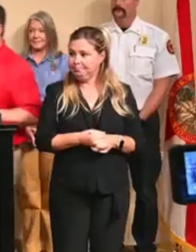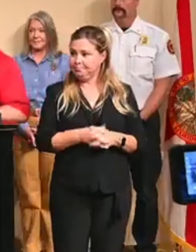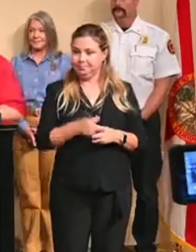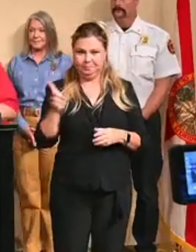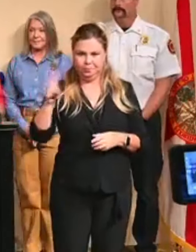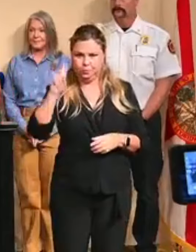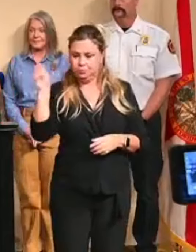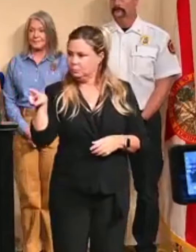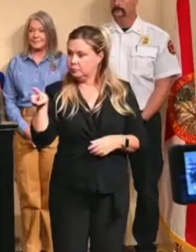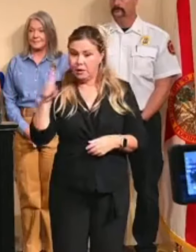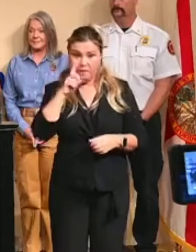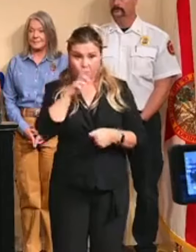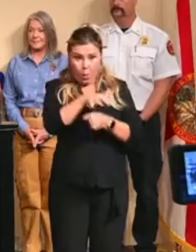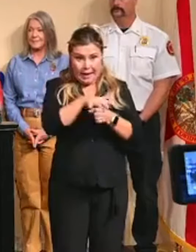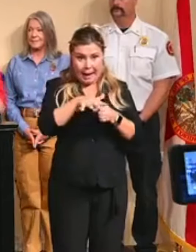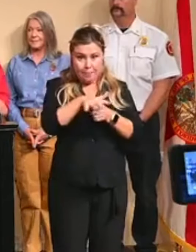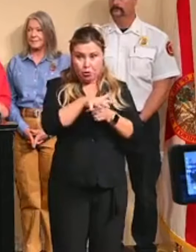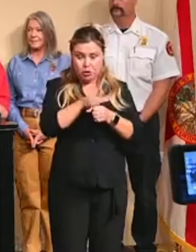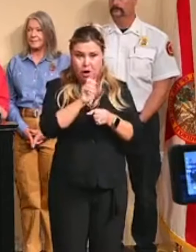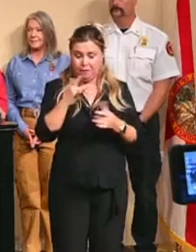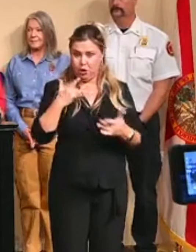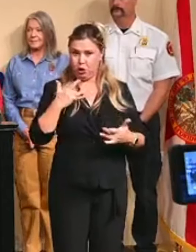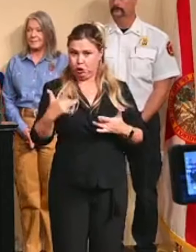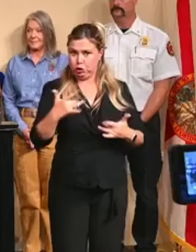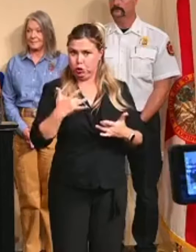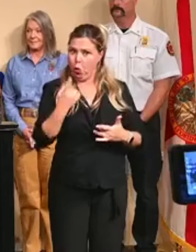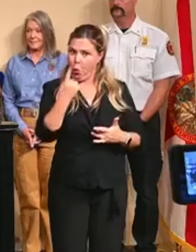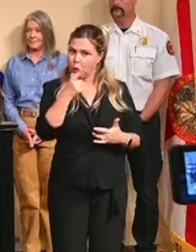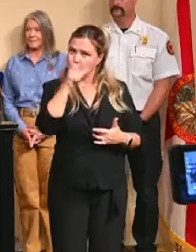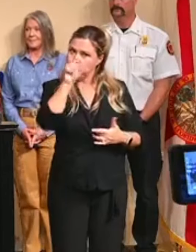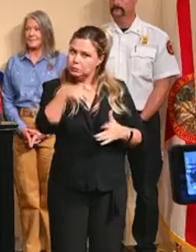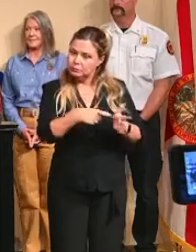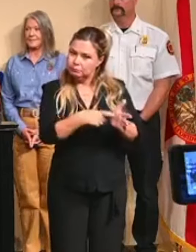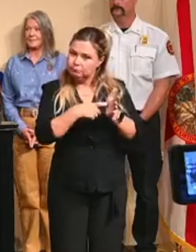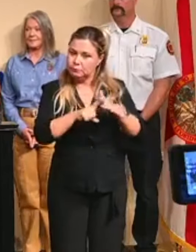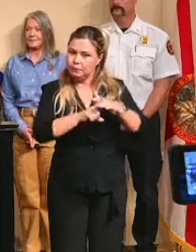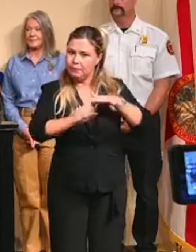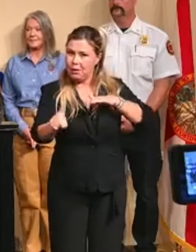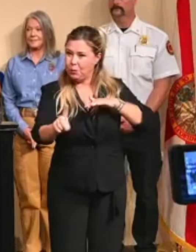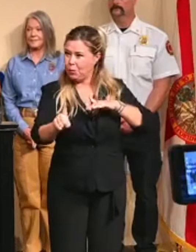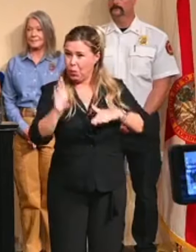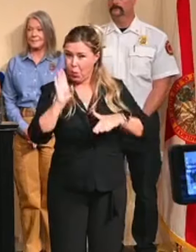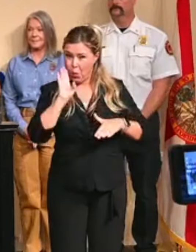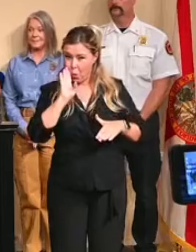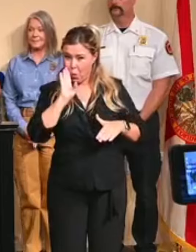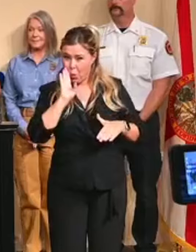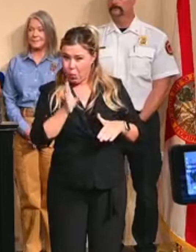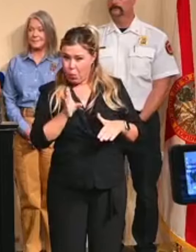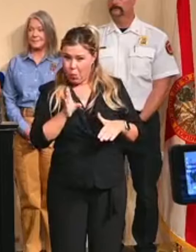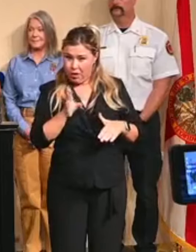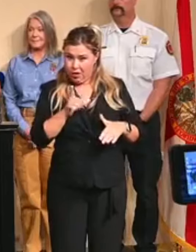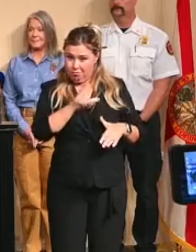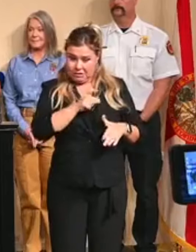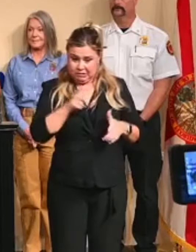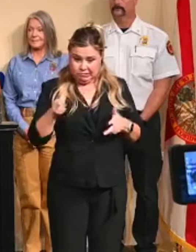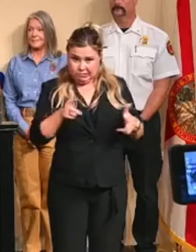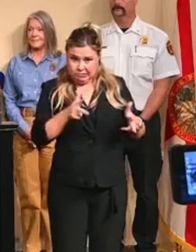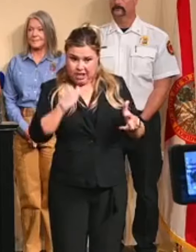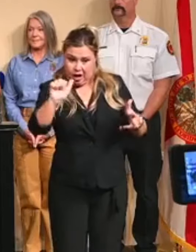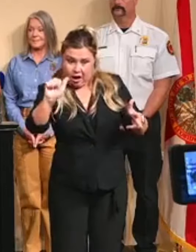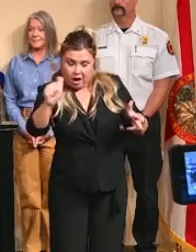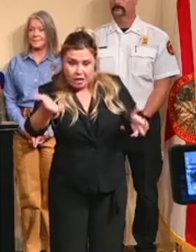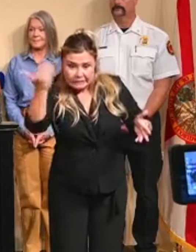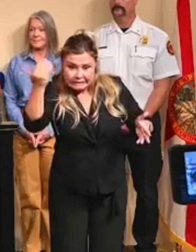Yes, sir. For the neighborhoods of concern, the ones that need to evacuate, will crews go around neighborhoods knocking